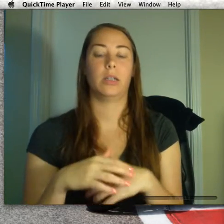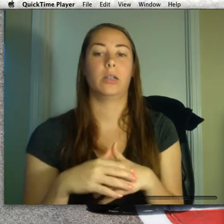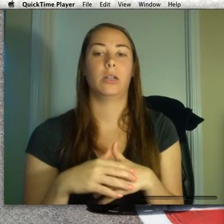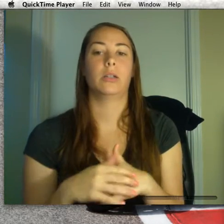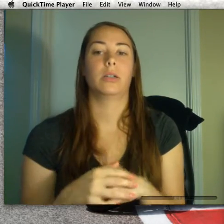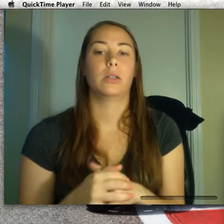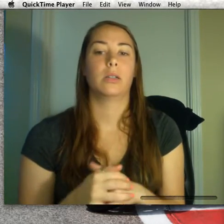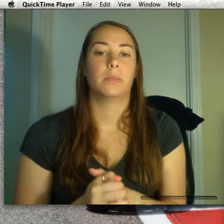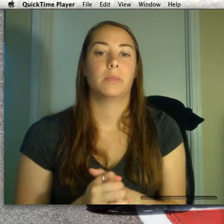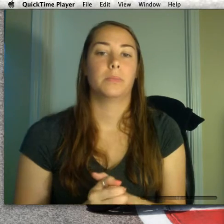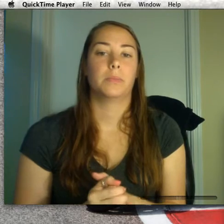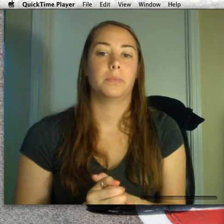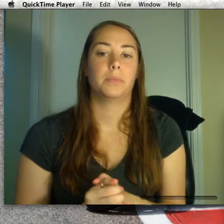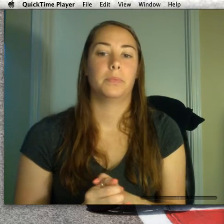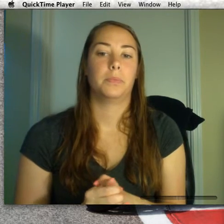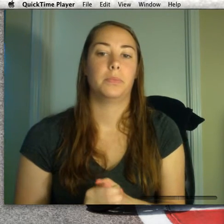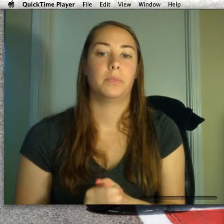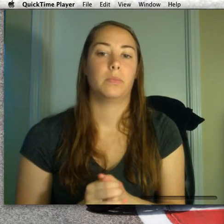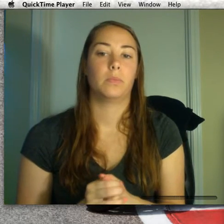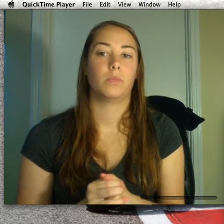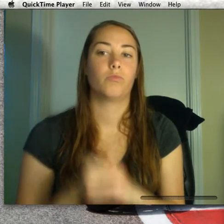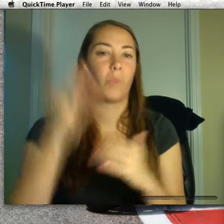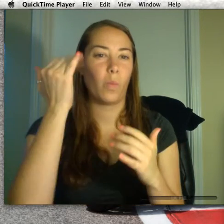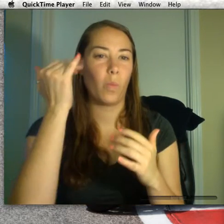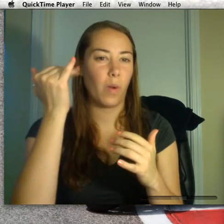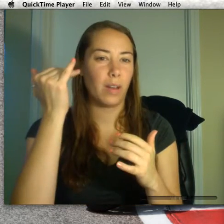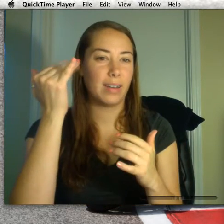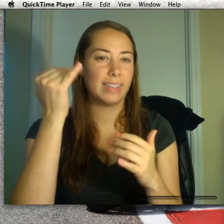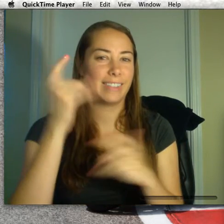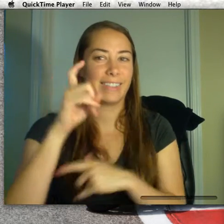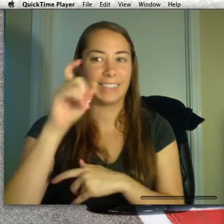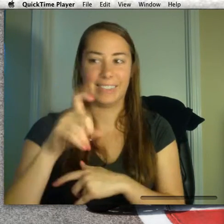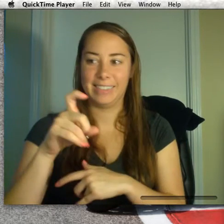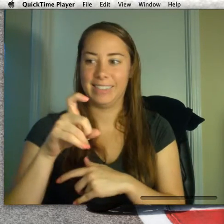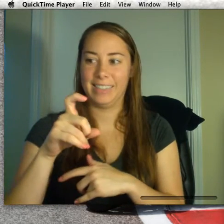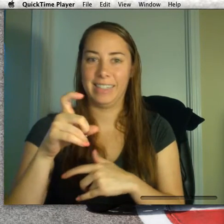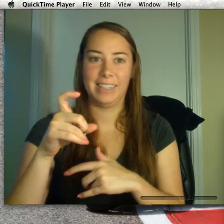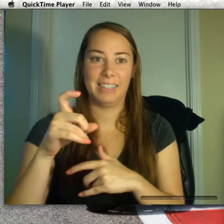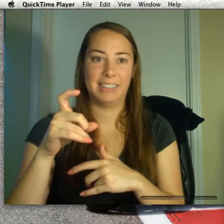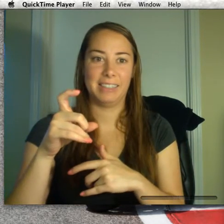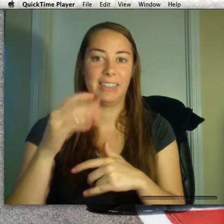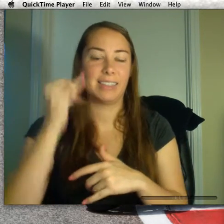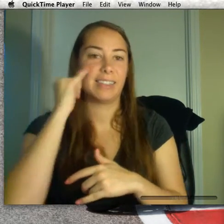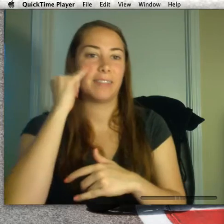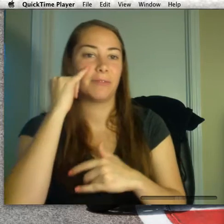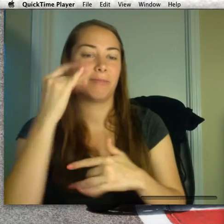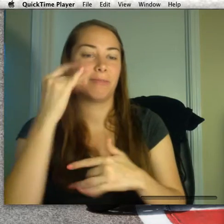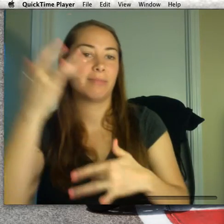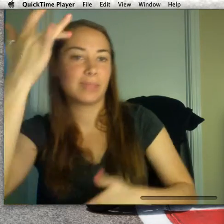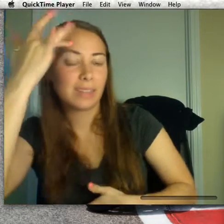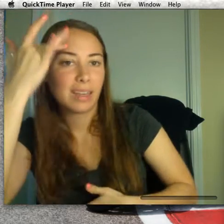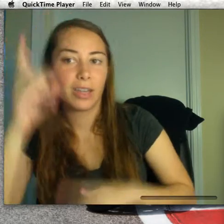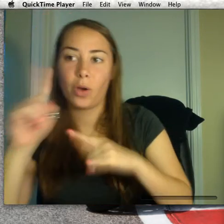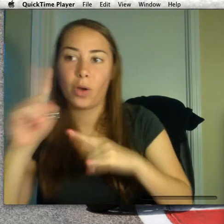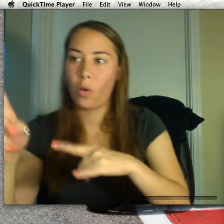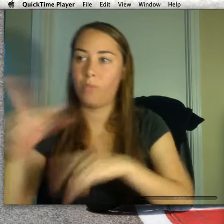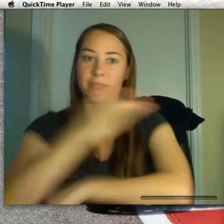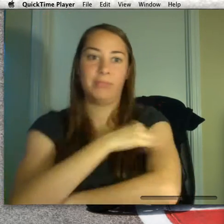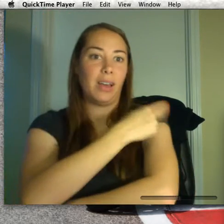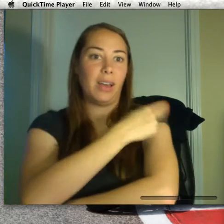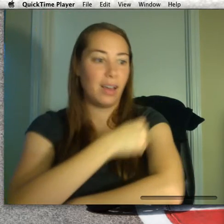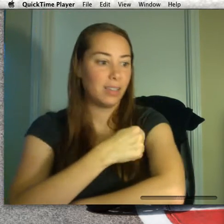And team must see who your real allies are, who your real adversaries are. If